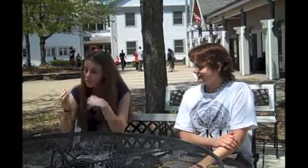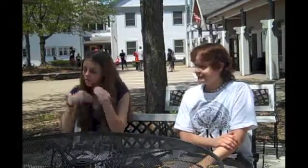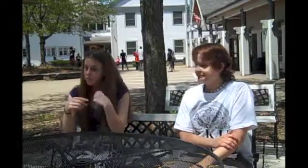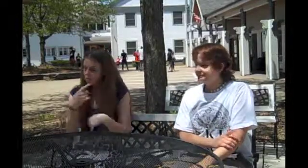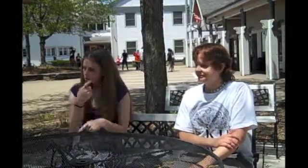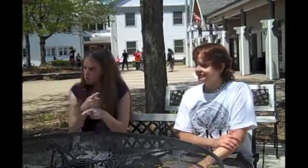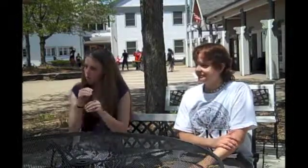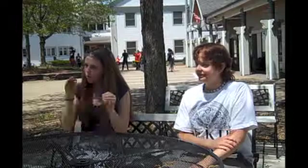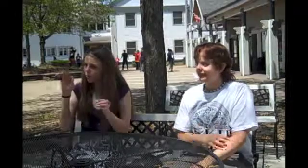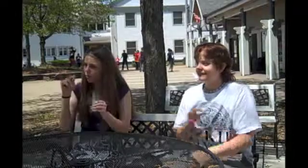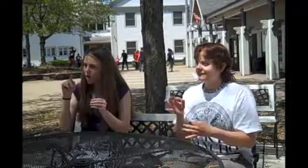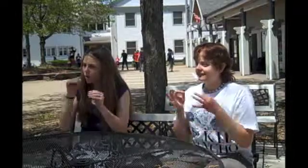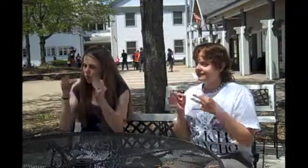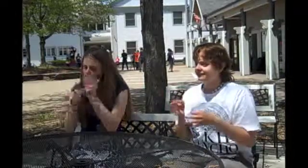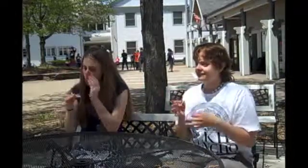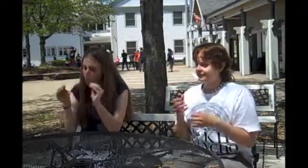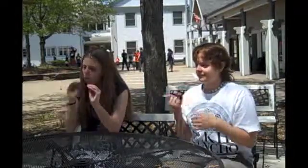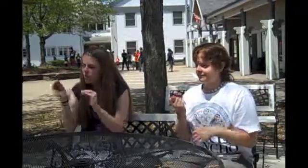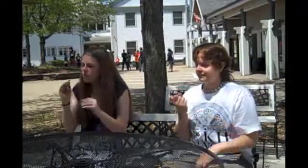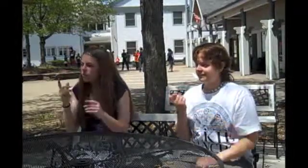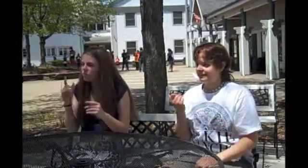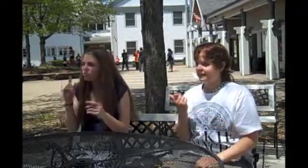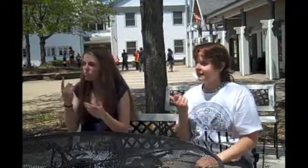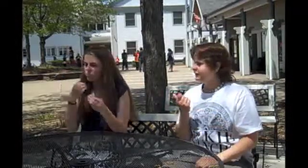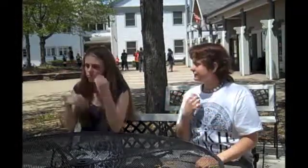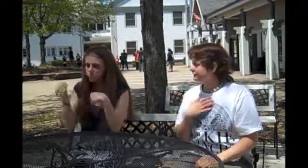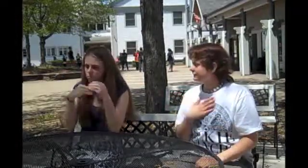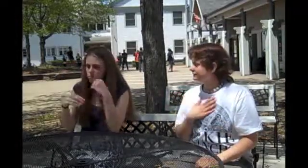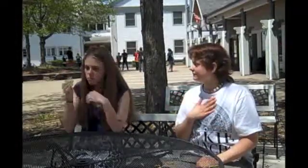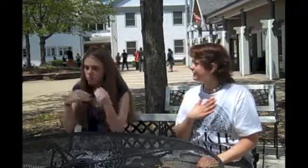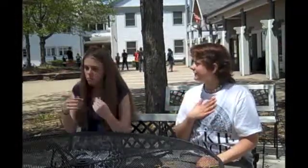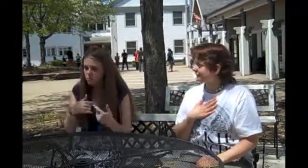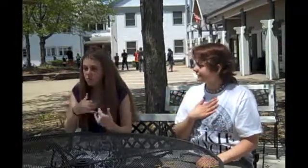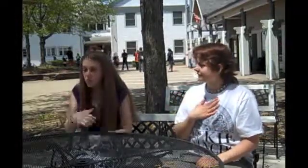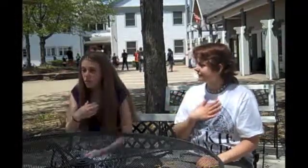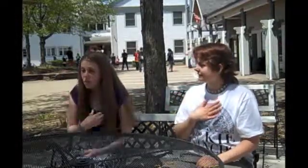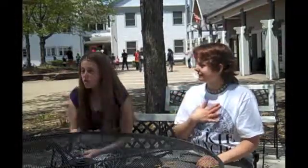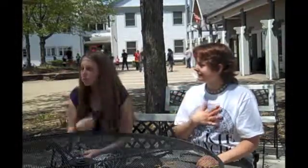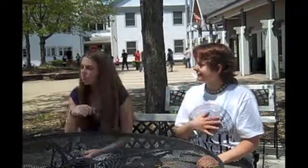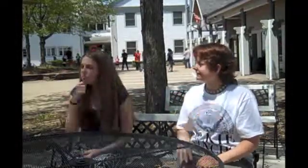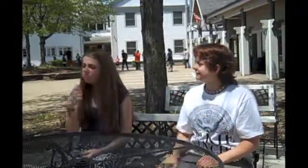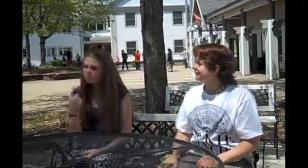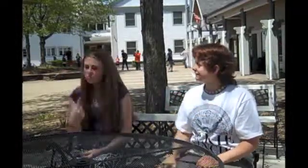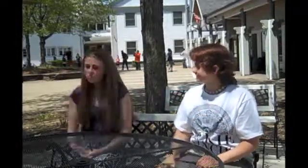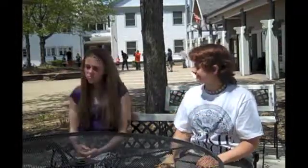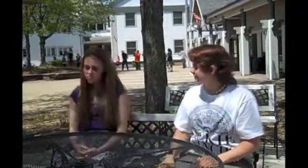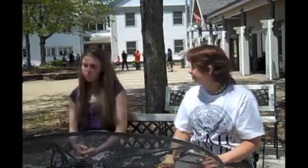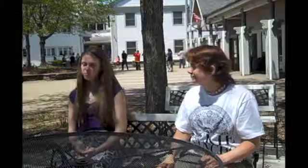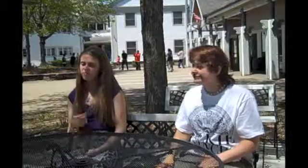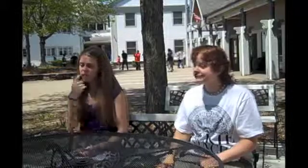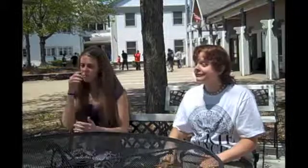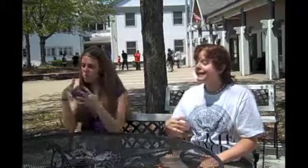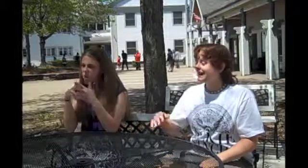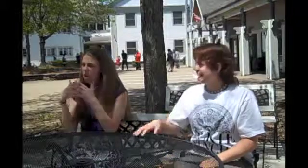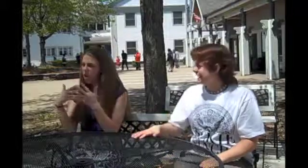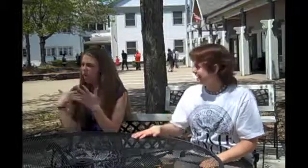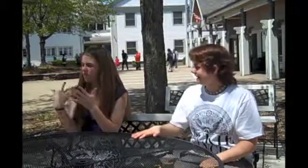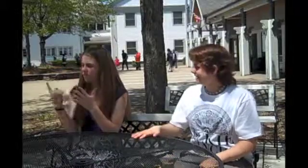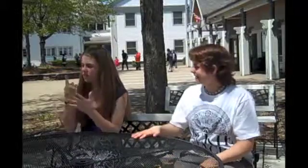eat, not just one sitting, and not be full. It was delicious. I just didn't get